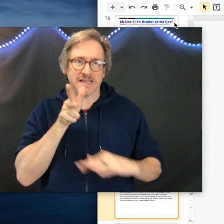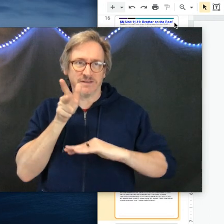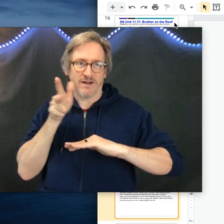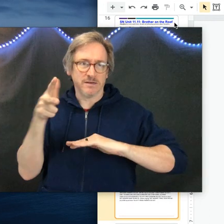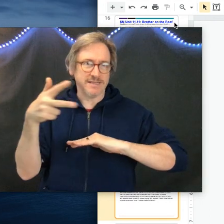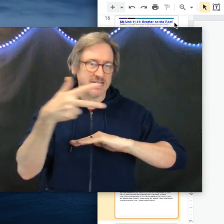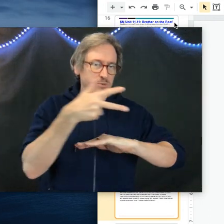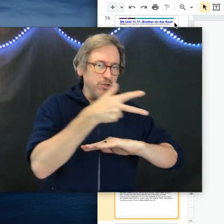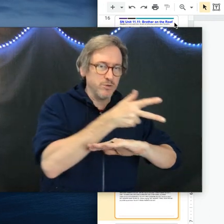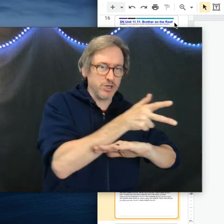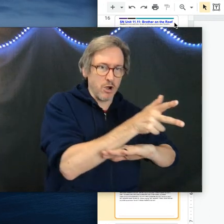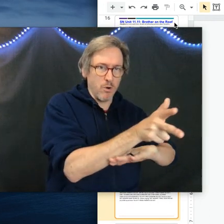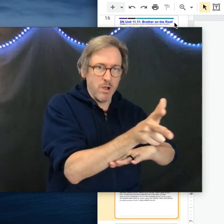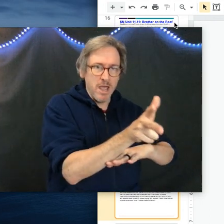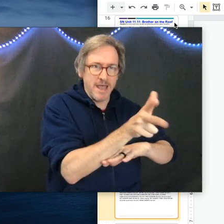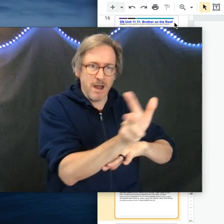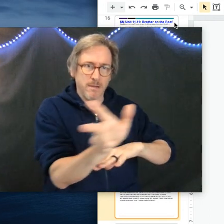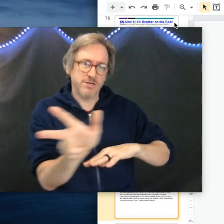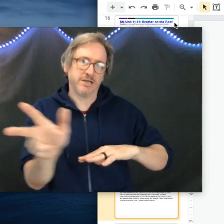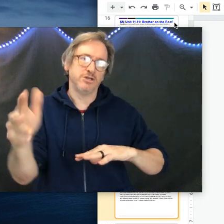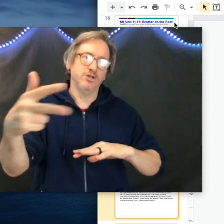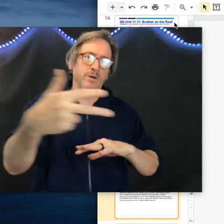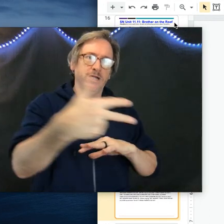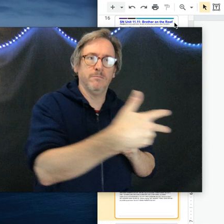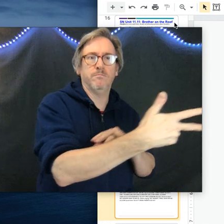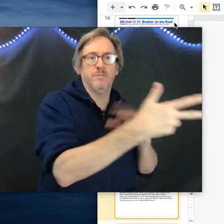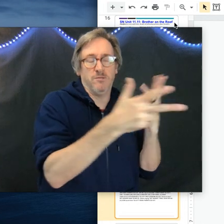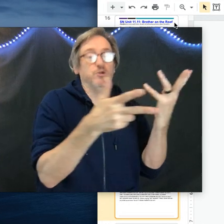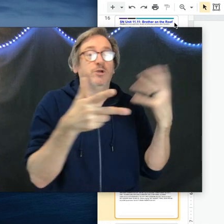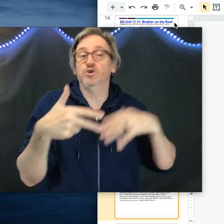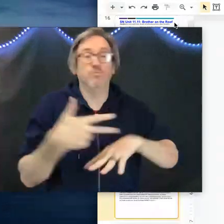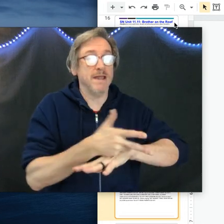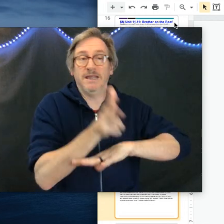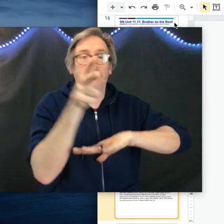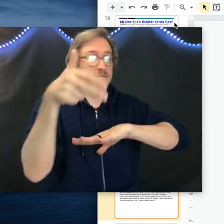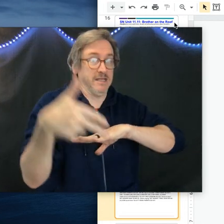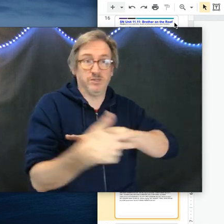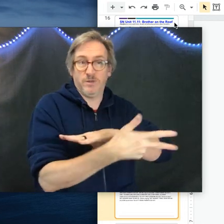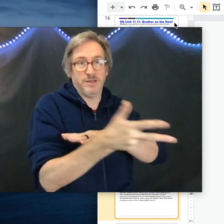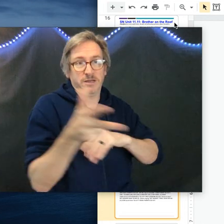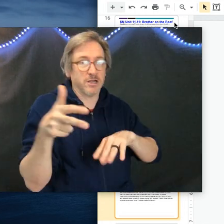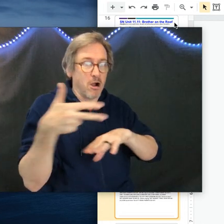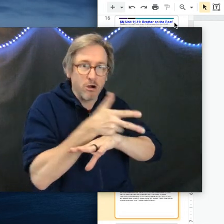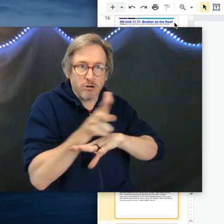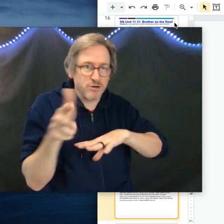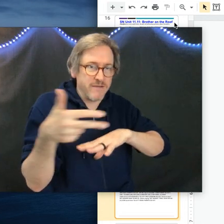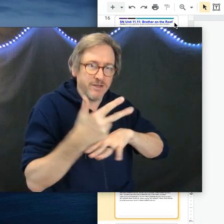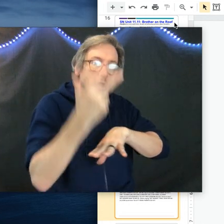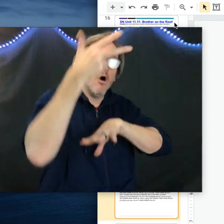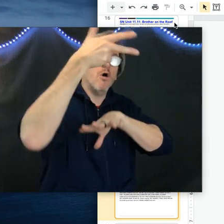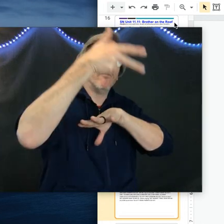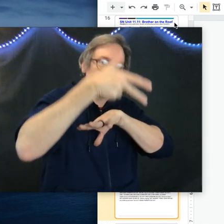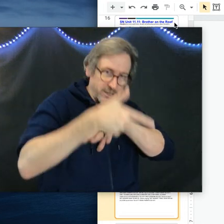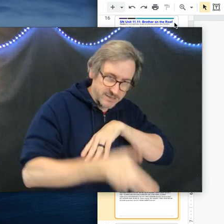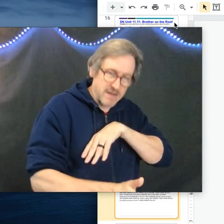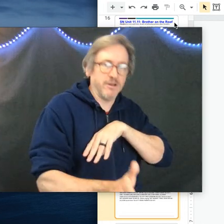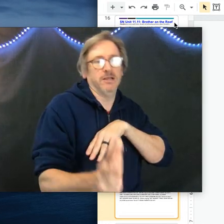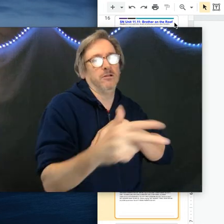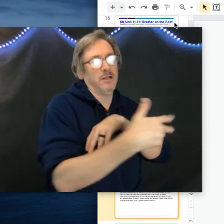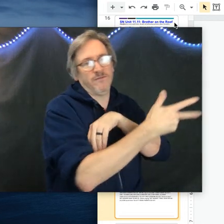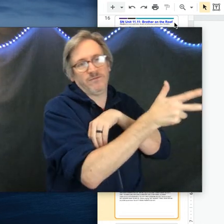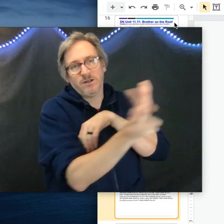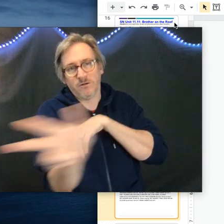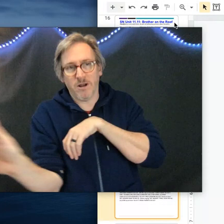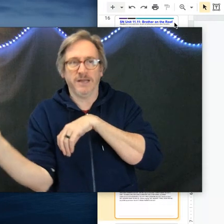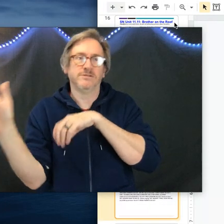Semantic classifiers, that's where you show an object doing, you can do many things with it. A car driving over a hill, down a